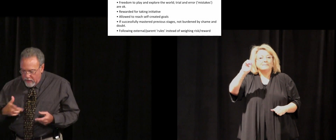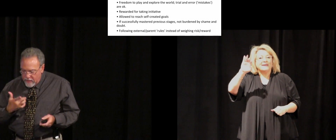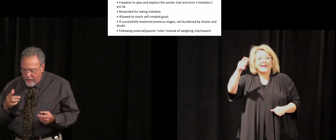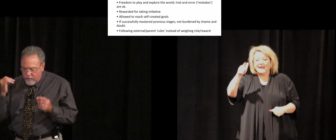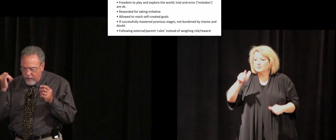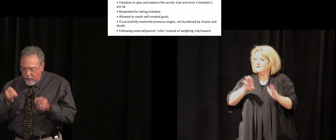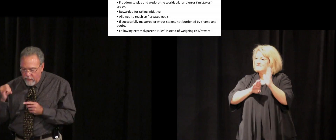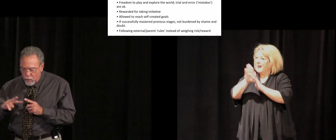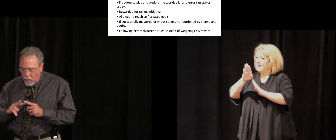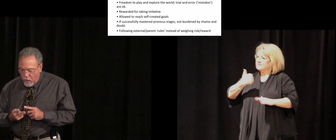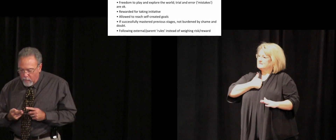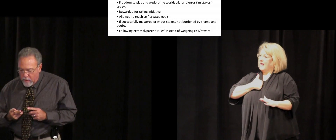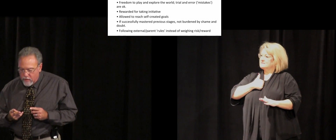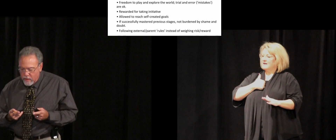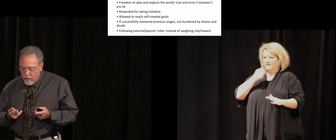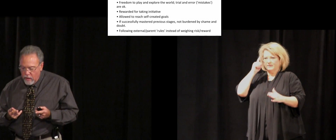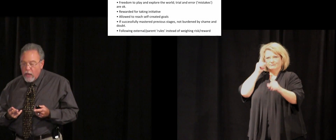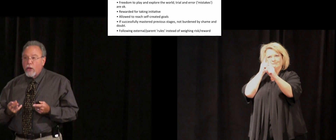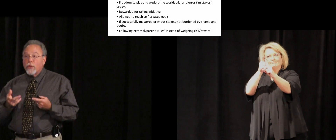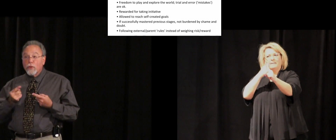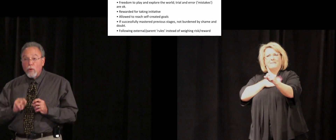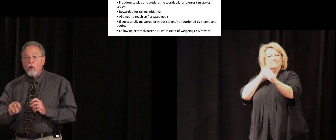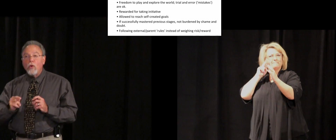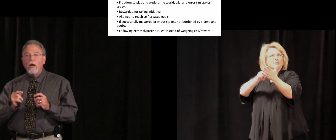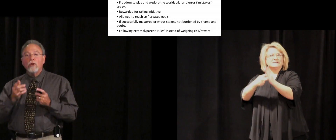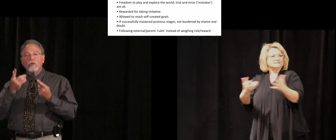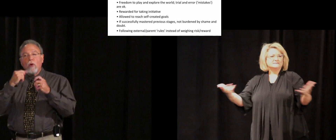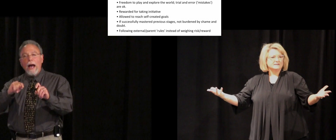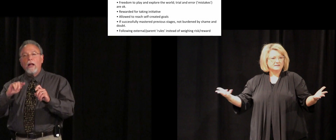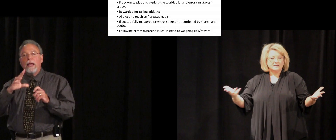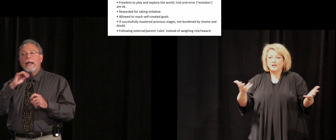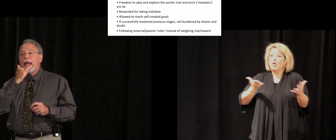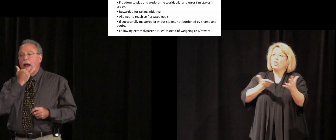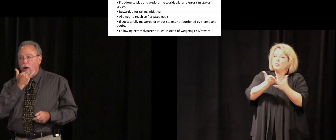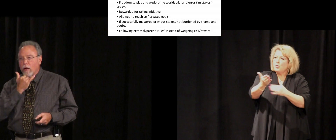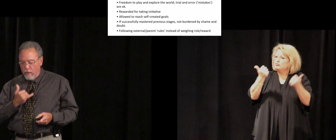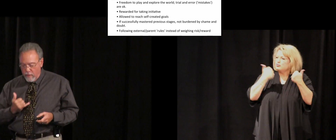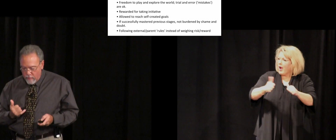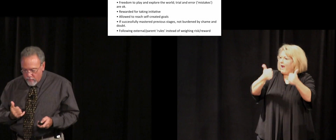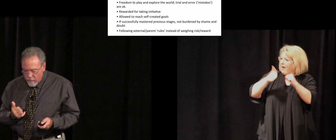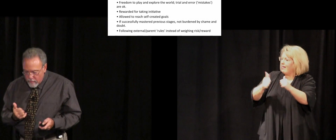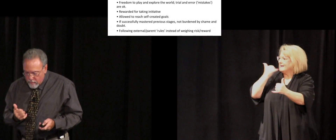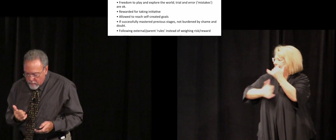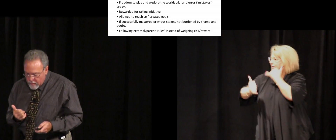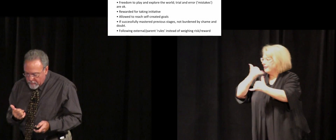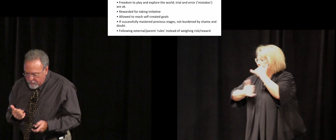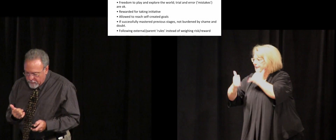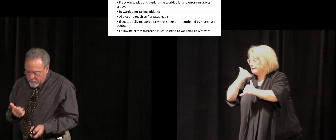communication struggles, from judgment, all those things.